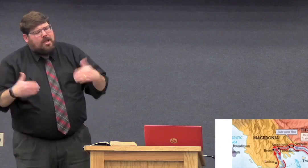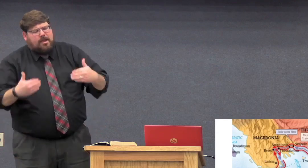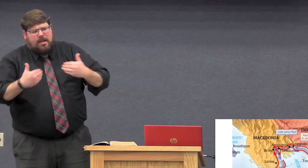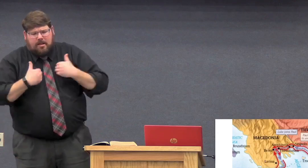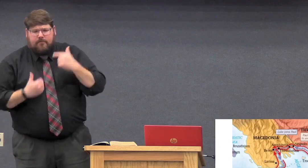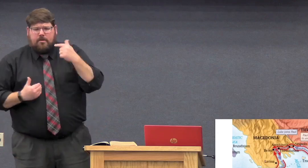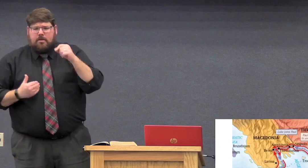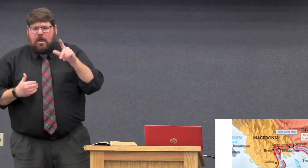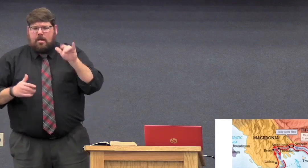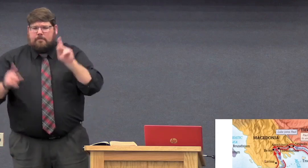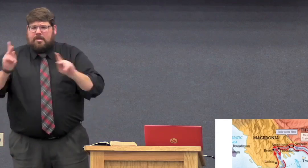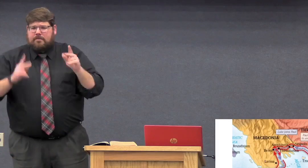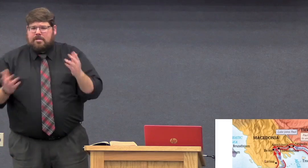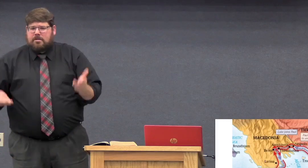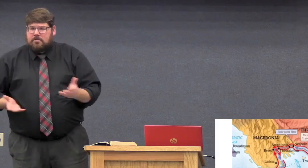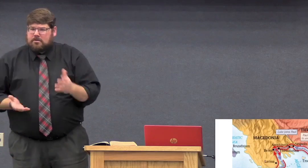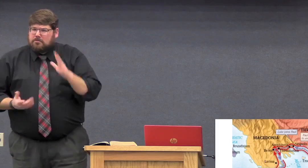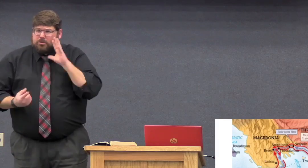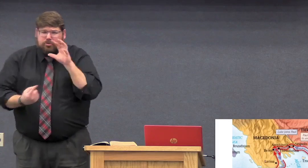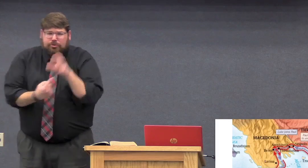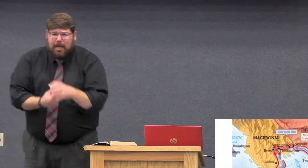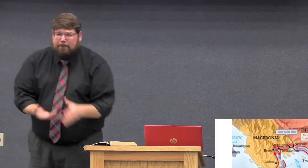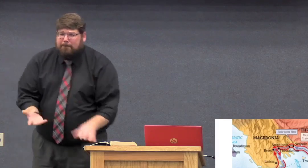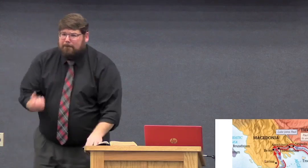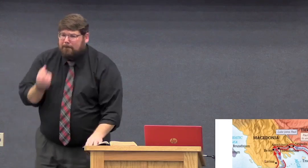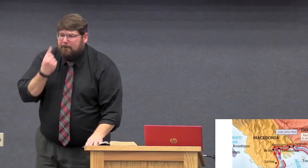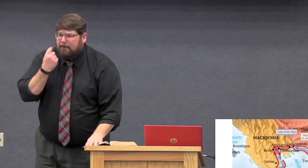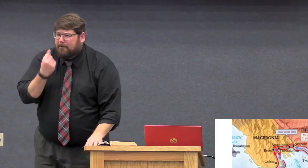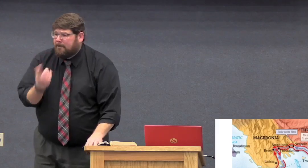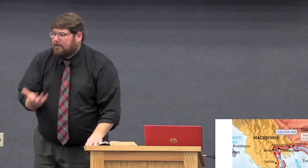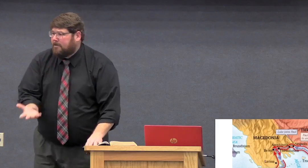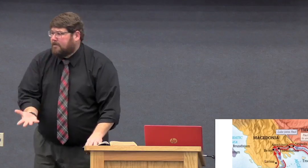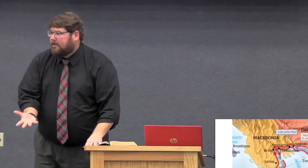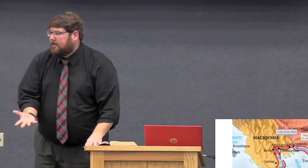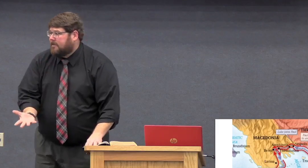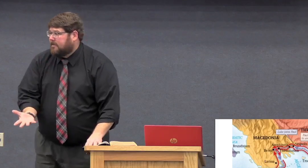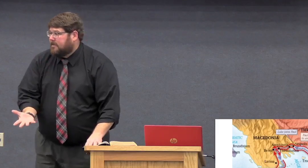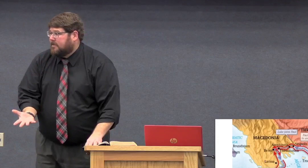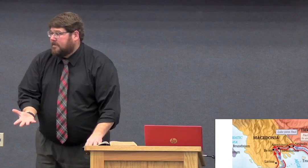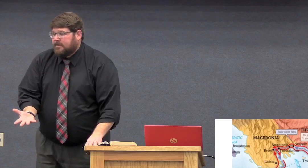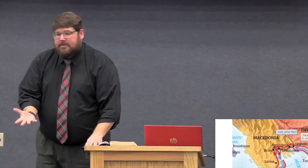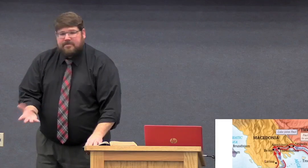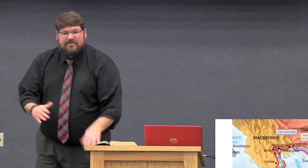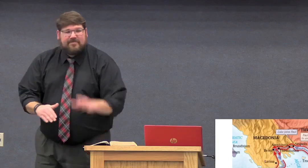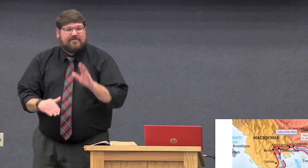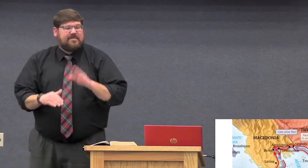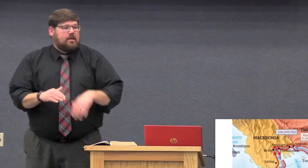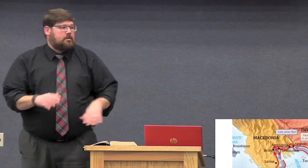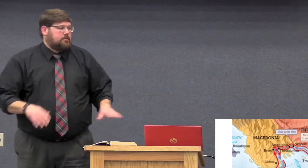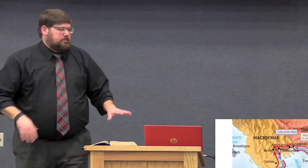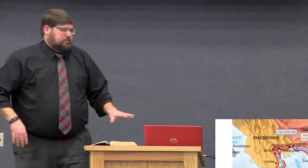come and say, wow, they are imitating Christ. And they have people here who love the Lord. That would be the